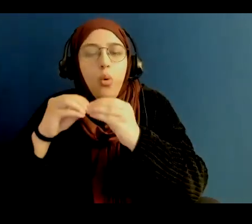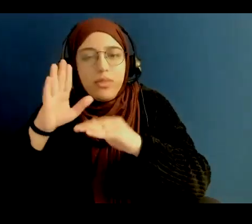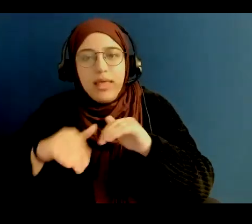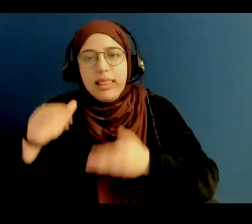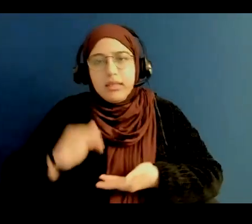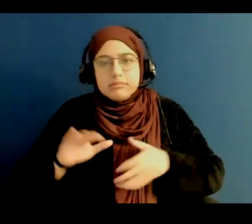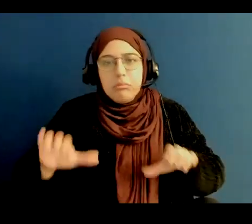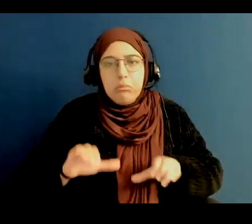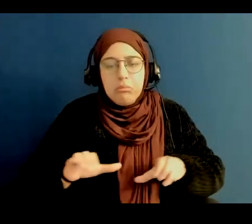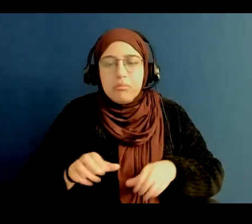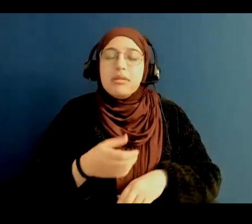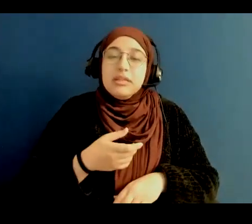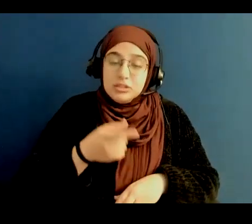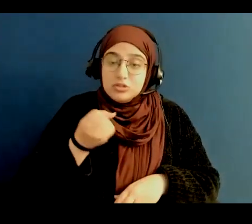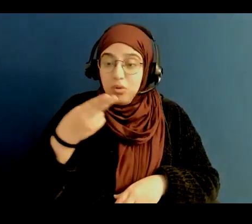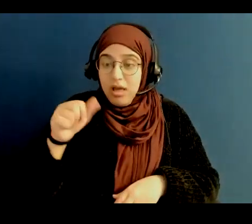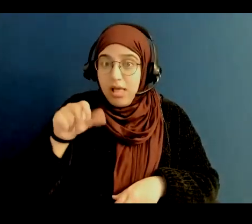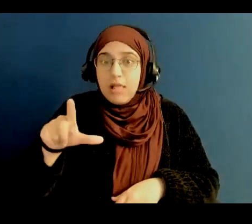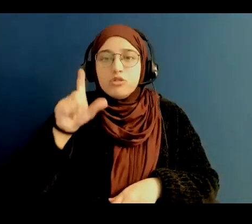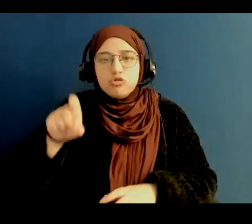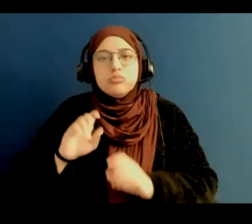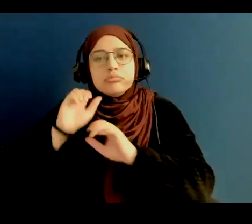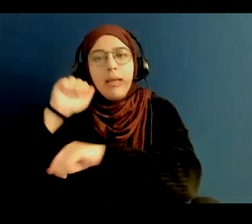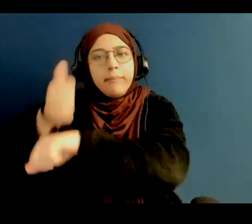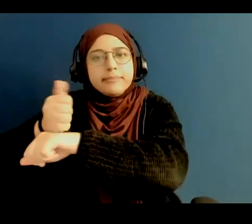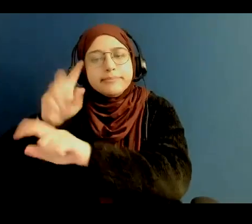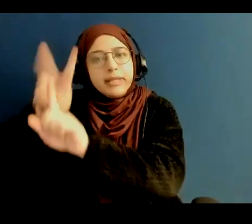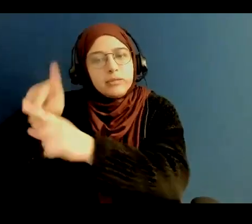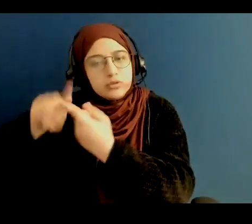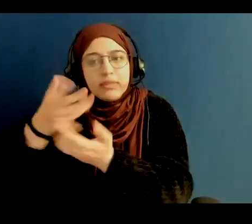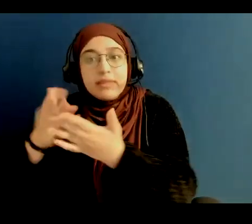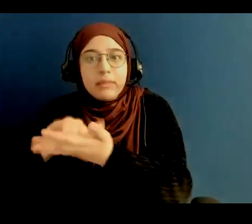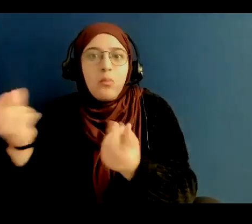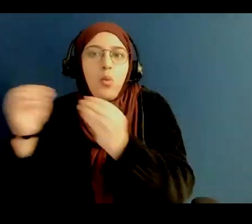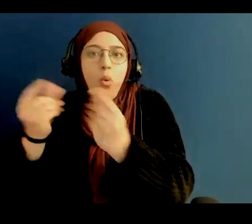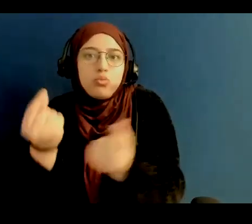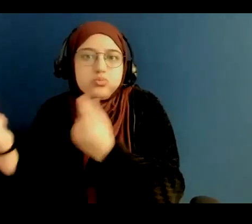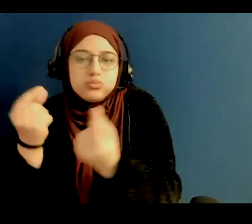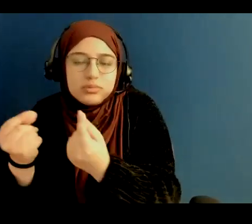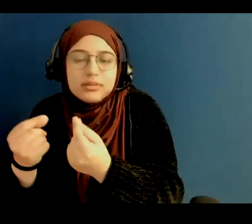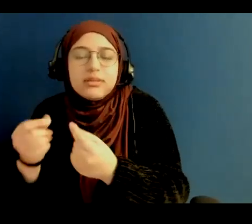halal the things that are more productive. And that's very, very important. So usually with my